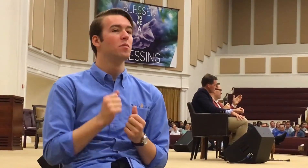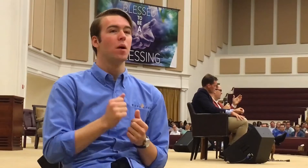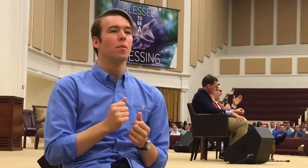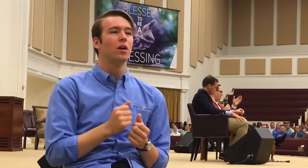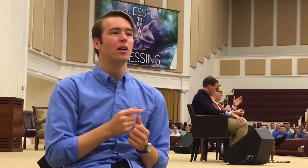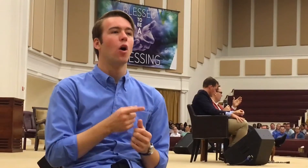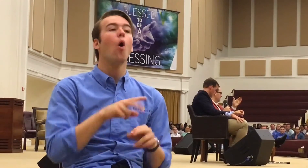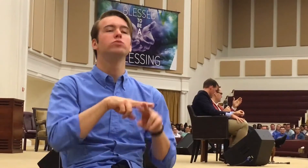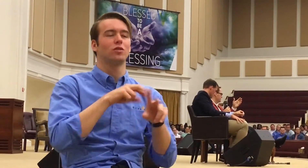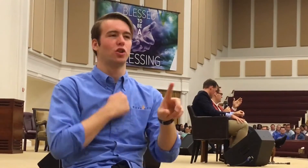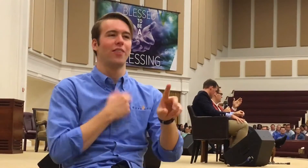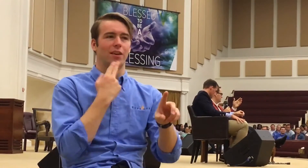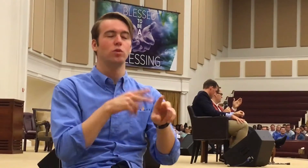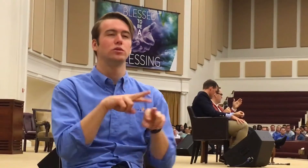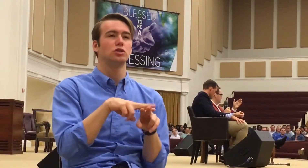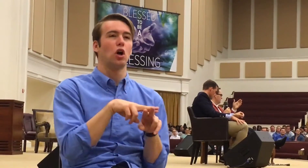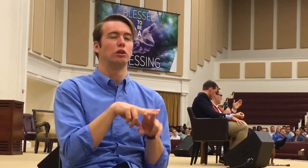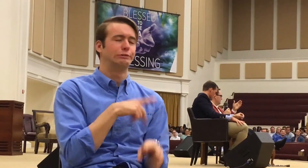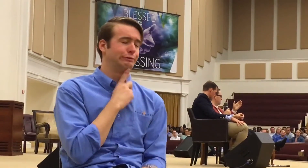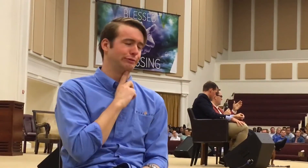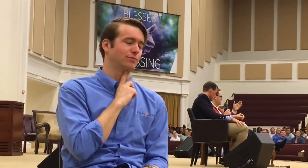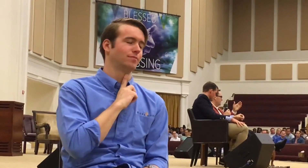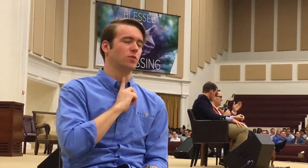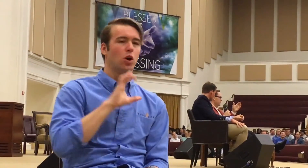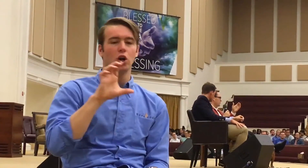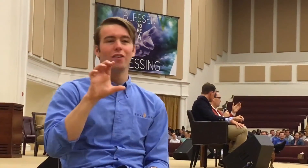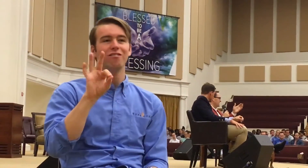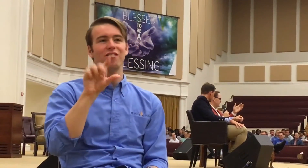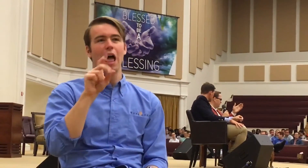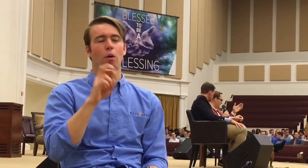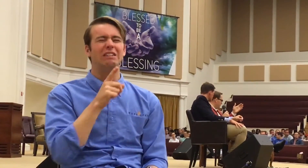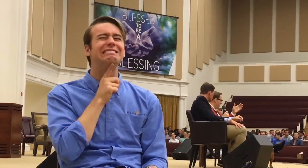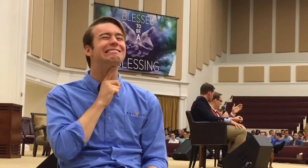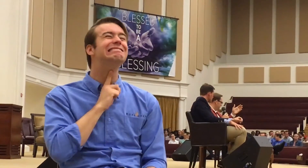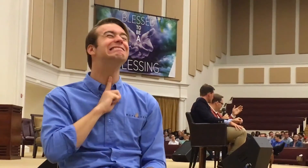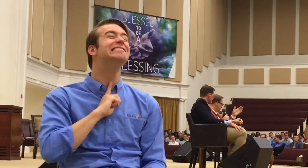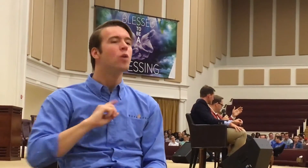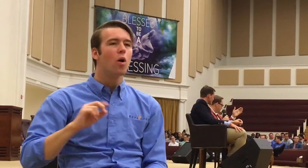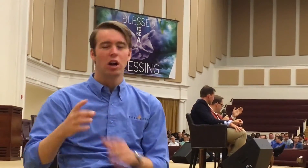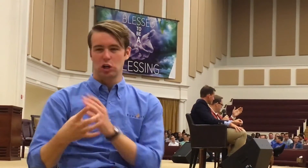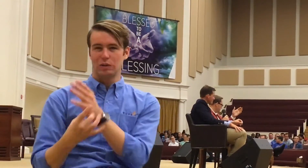it like it's flour, and you're dealing with greasy people